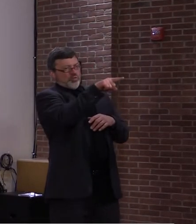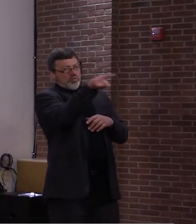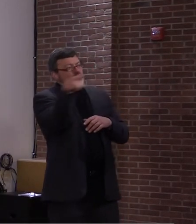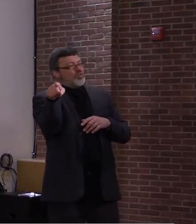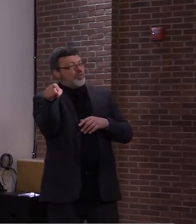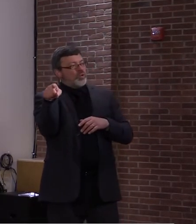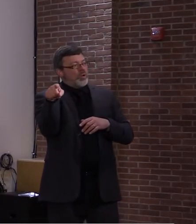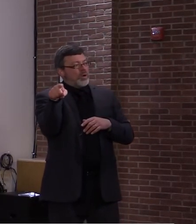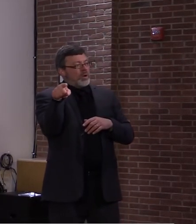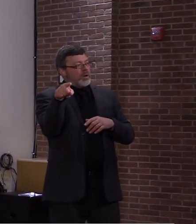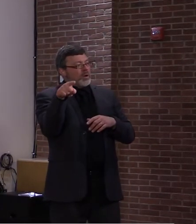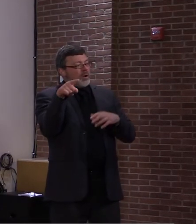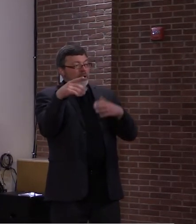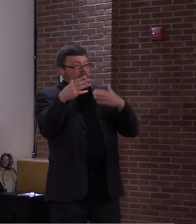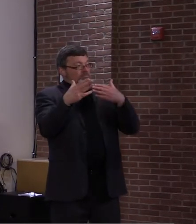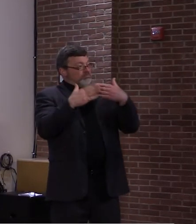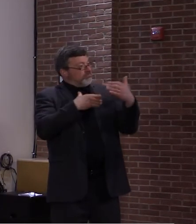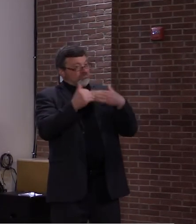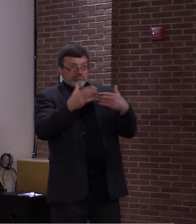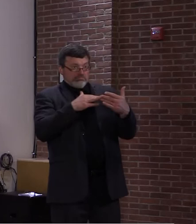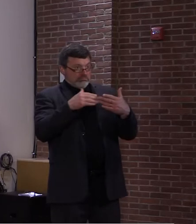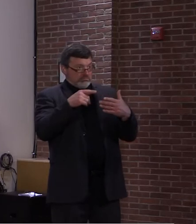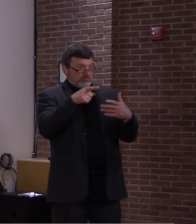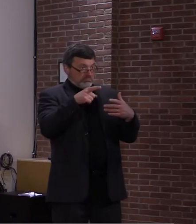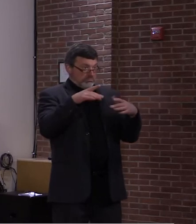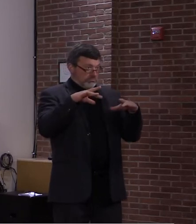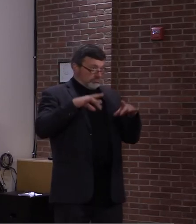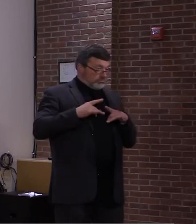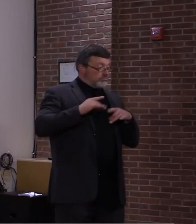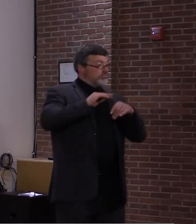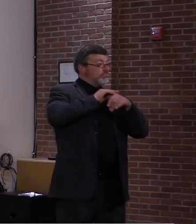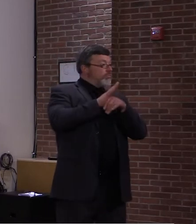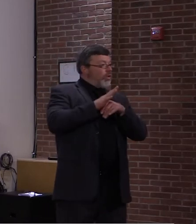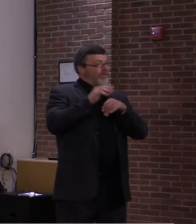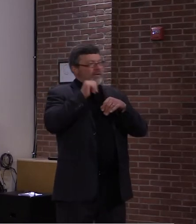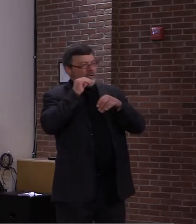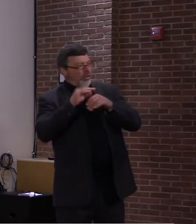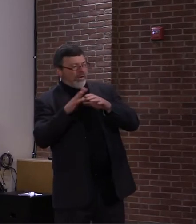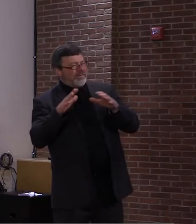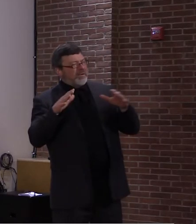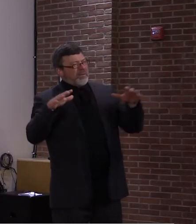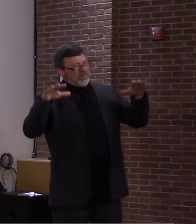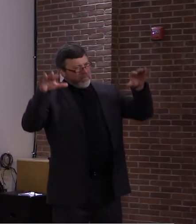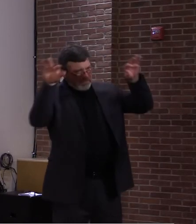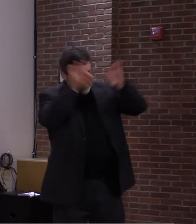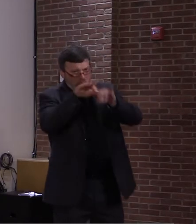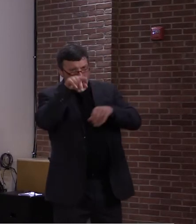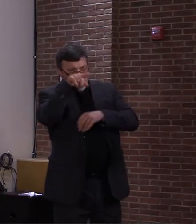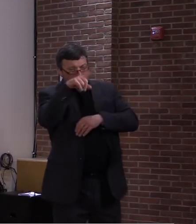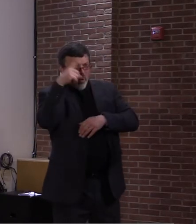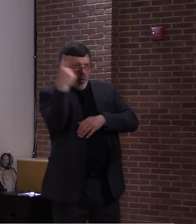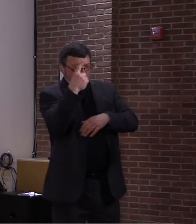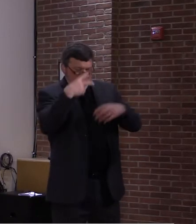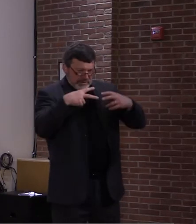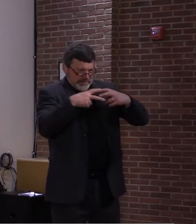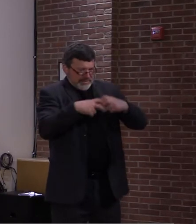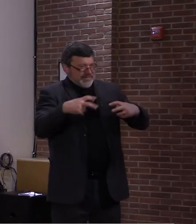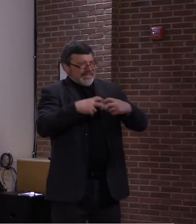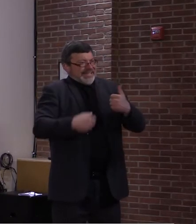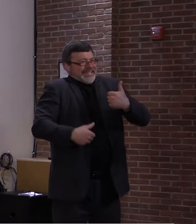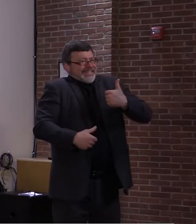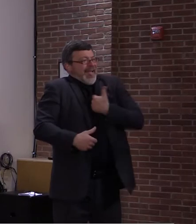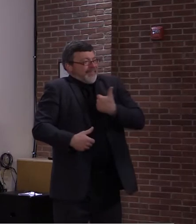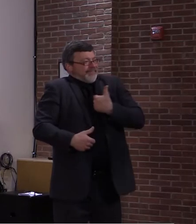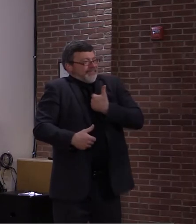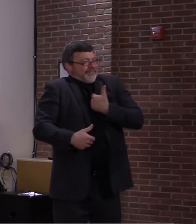pandemic, to always be considering their own personal risk, their own personal risk tolerance,